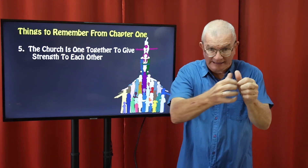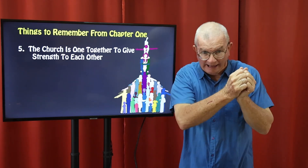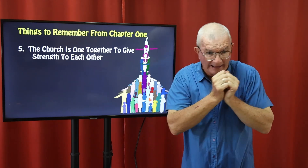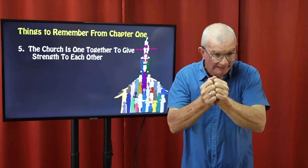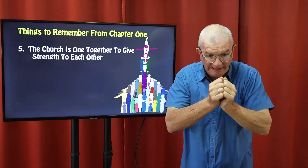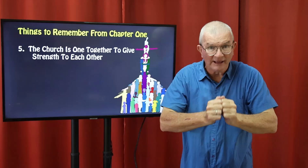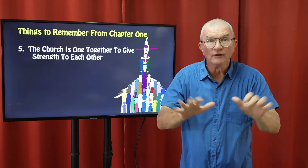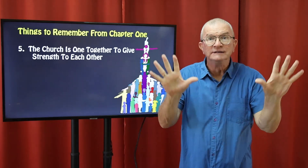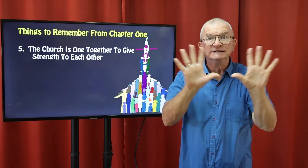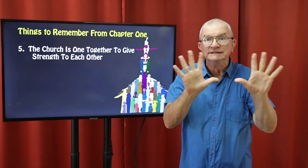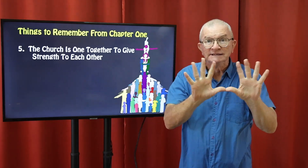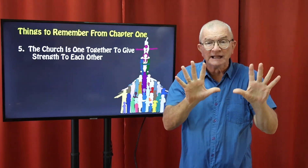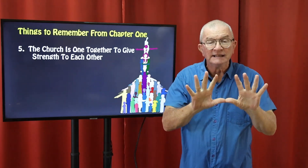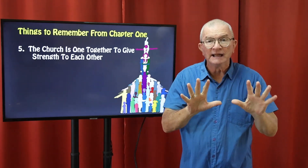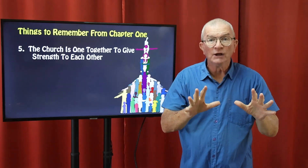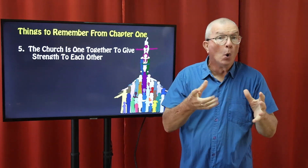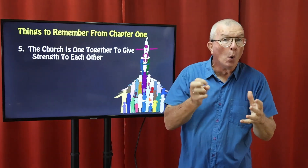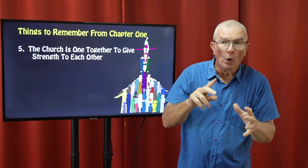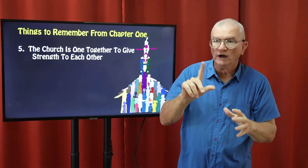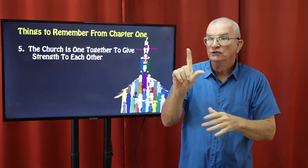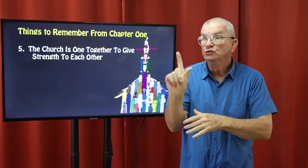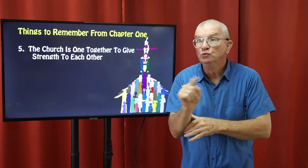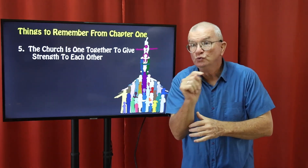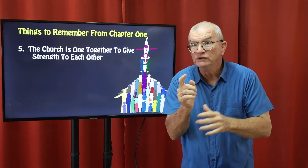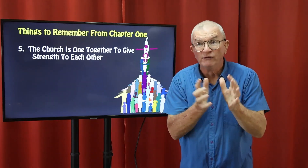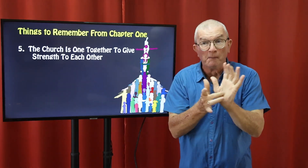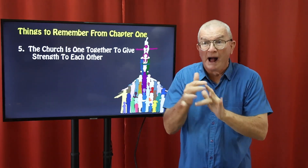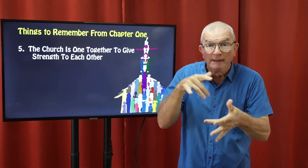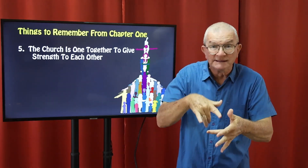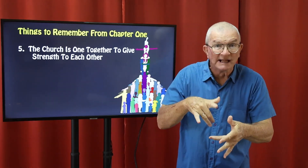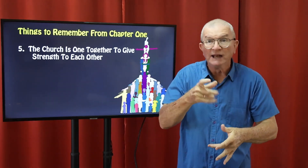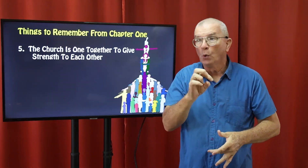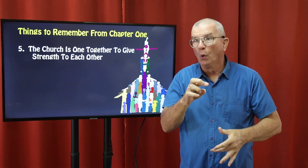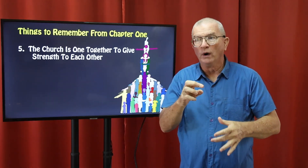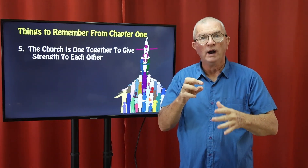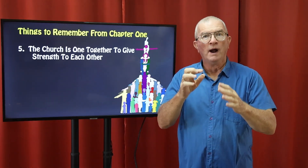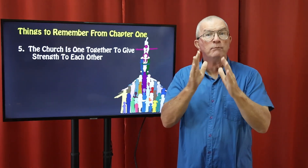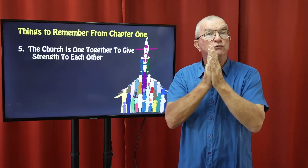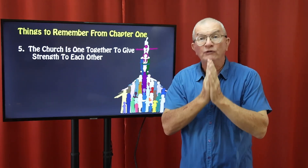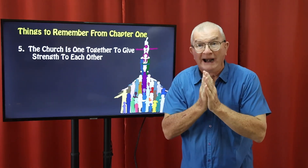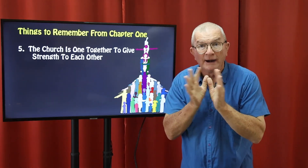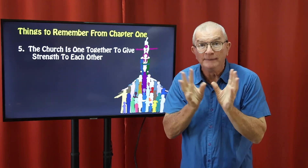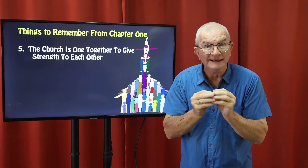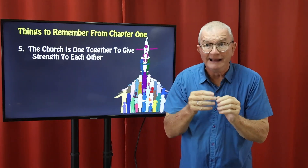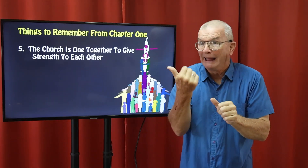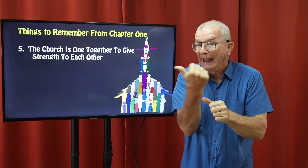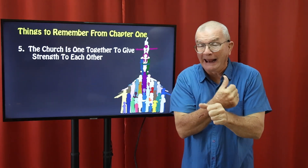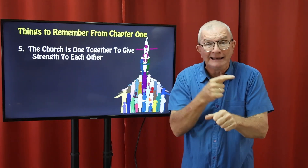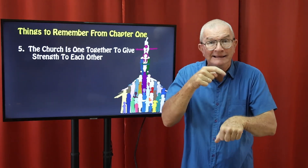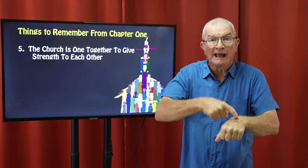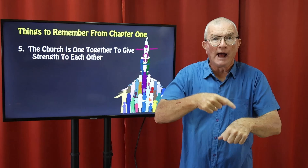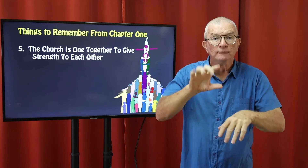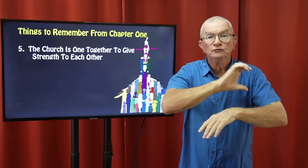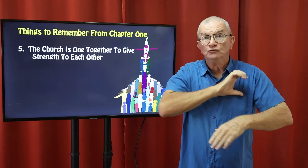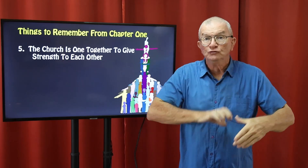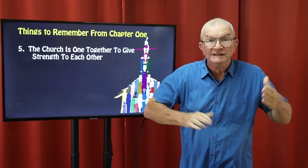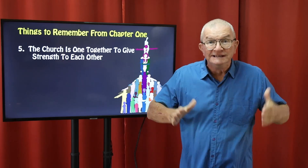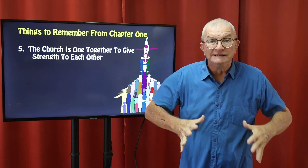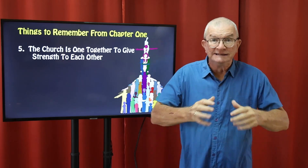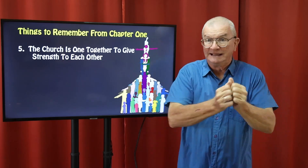And we together on Sunday or Tuesday or any other day, anytime we meet together